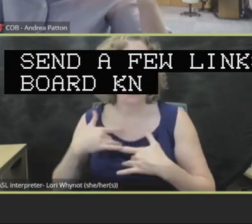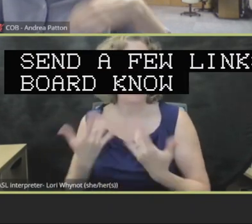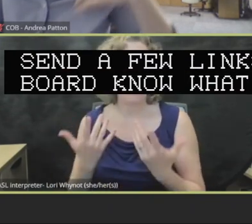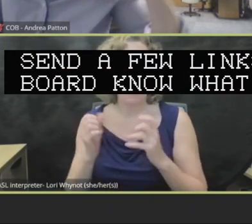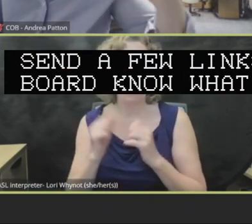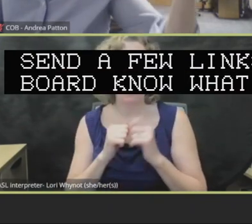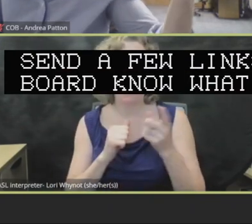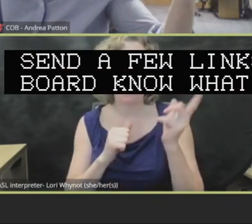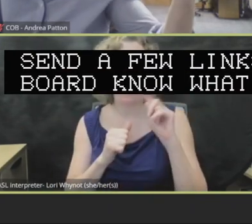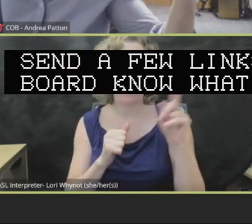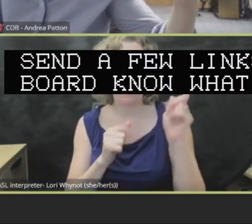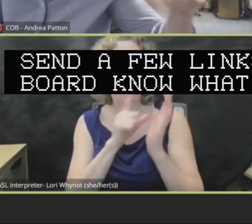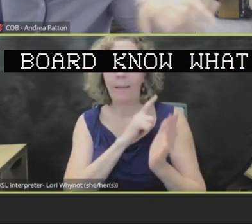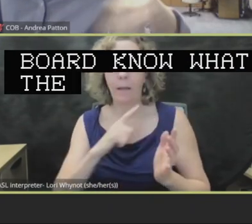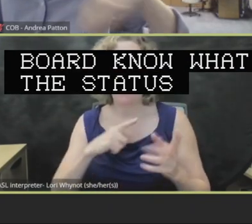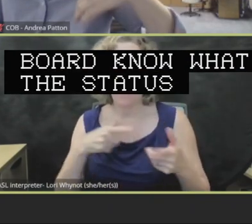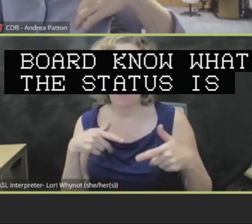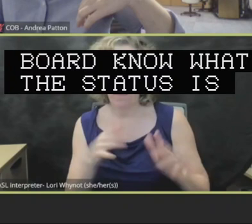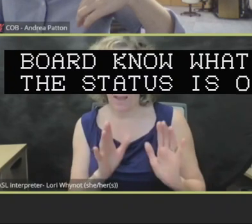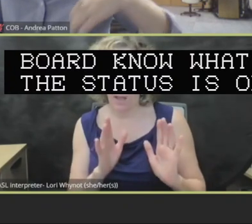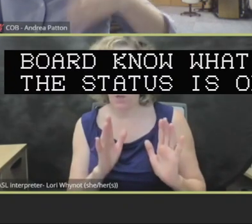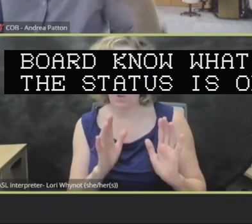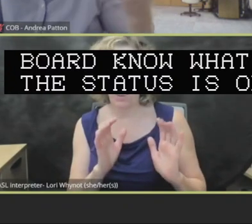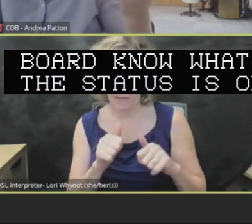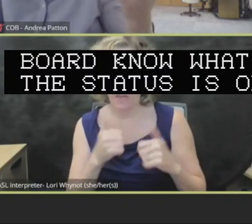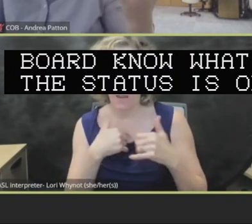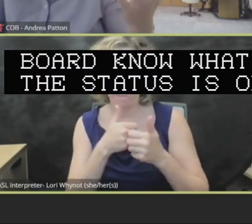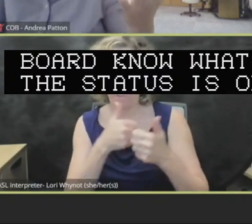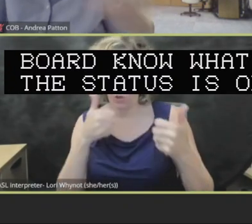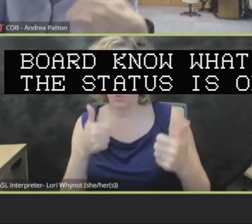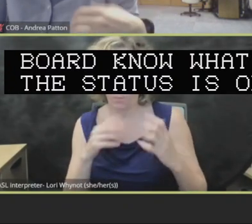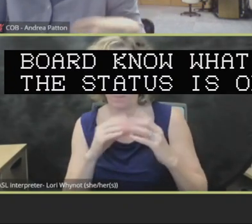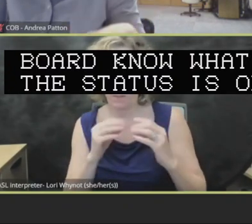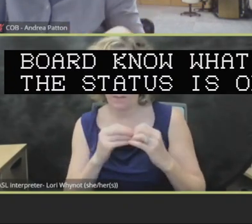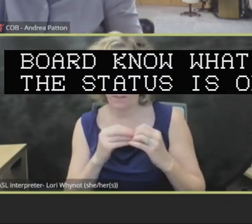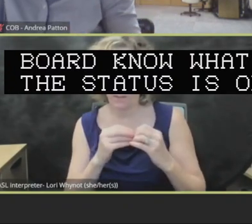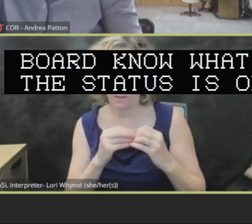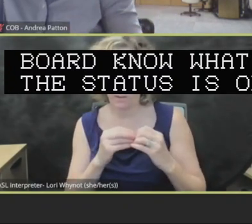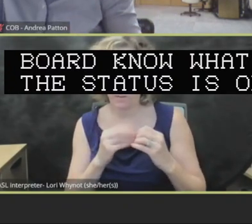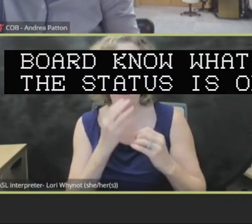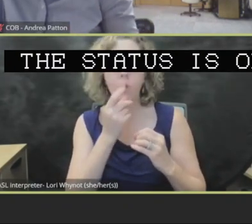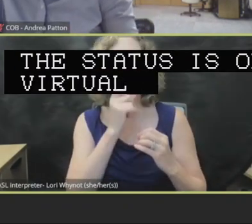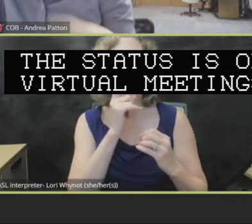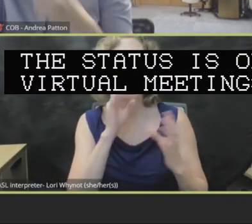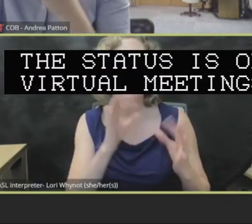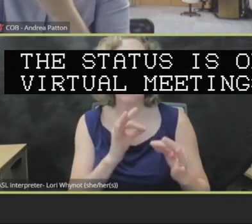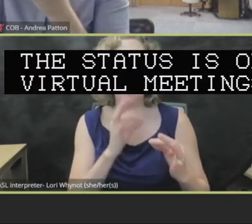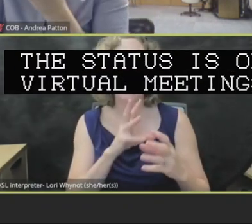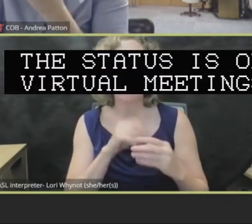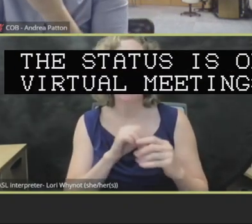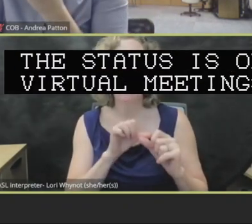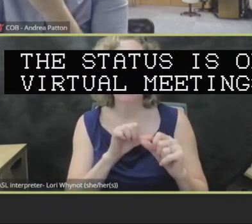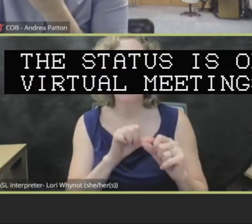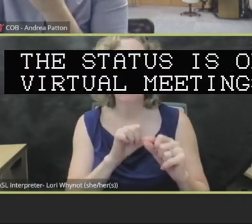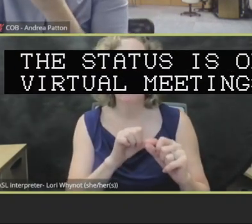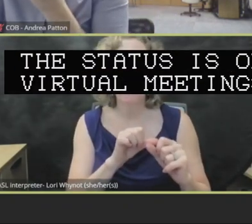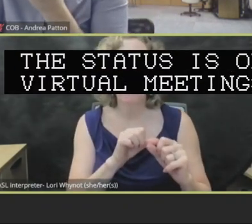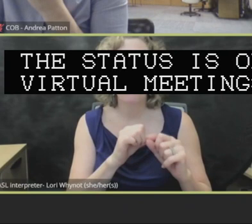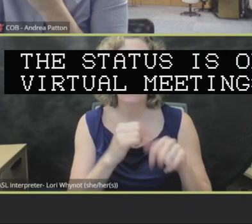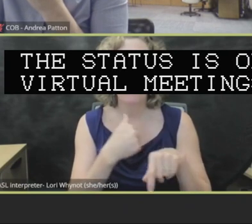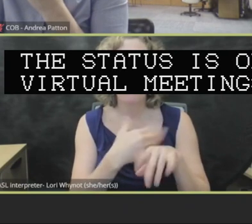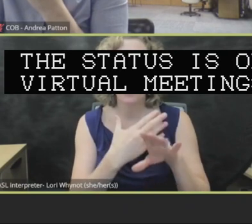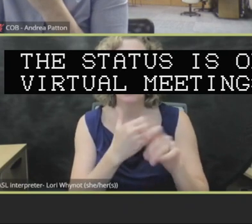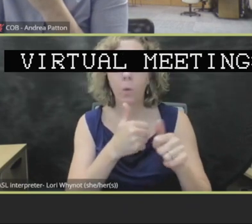of legally allowed virtual meetings versus just who's choosing to engage in them. And I'm happy to share